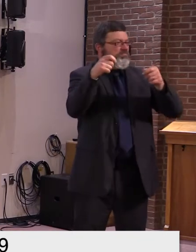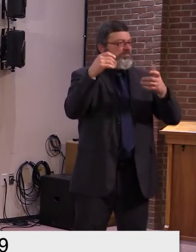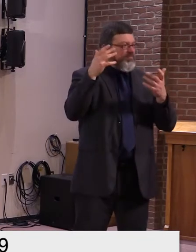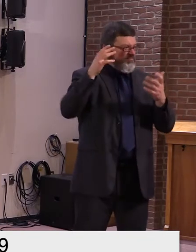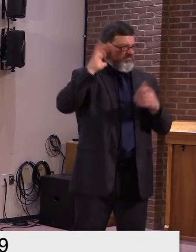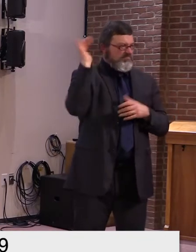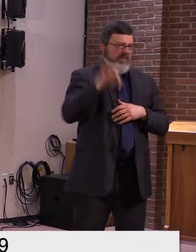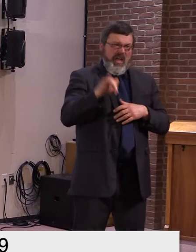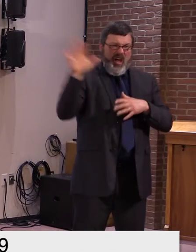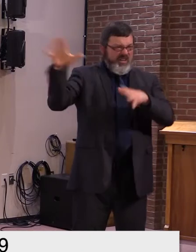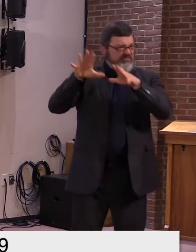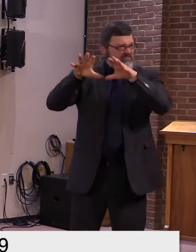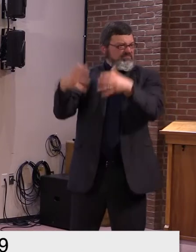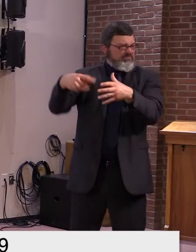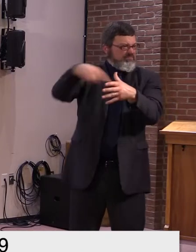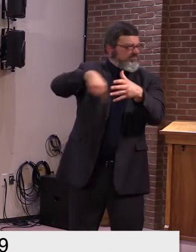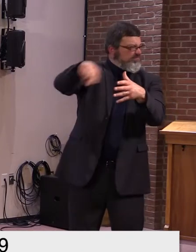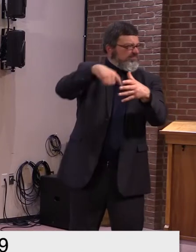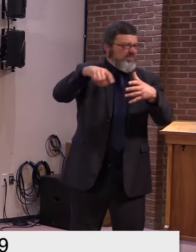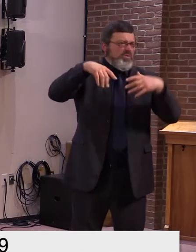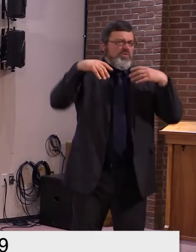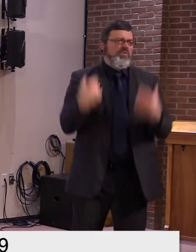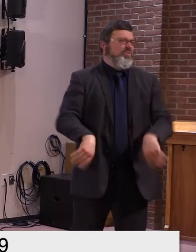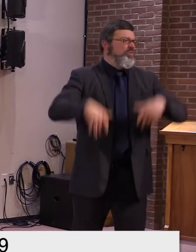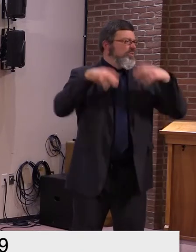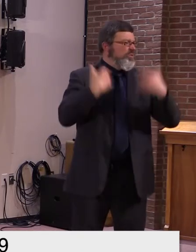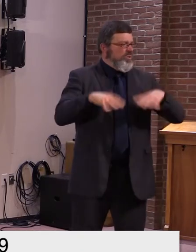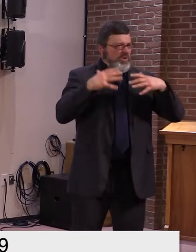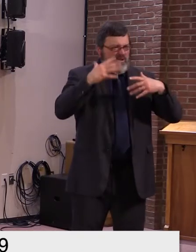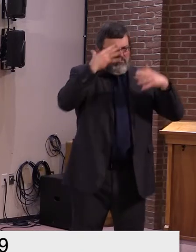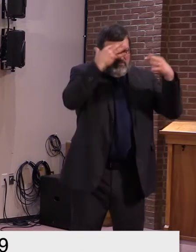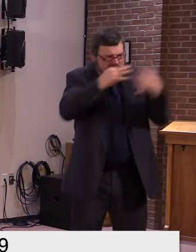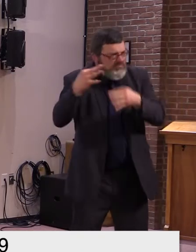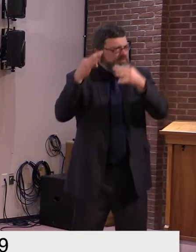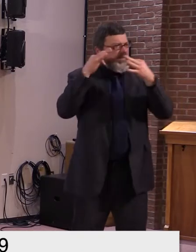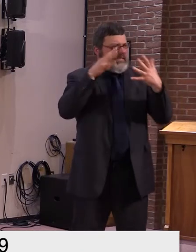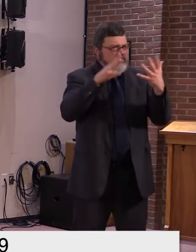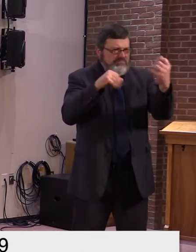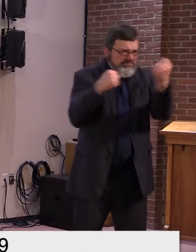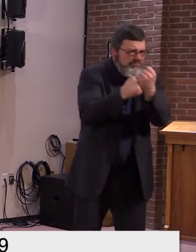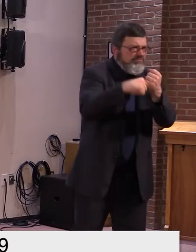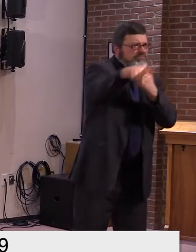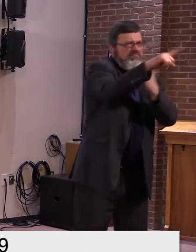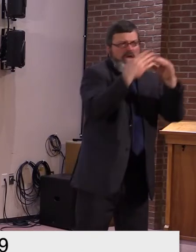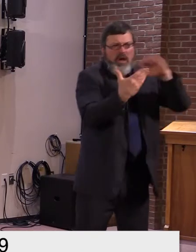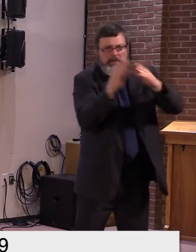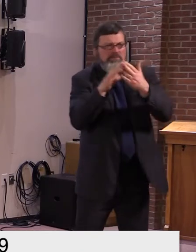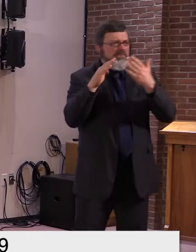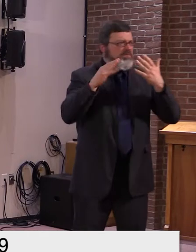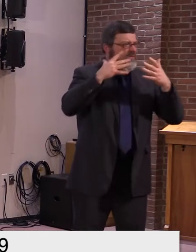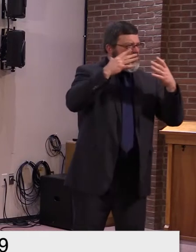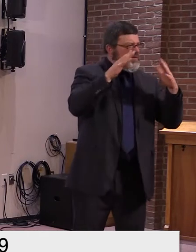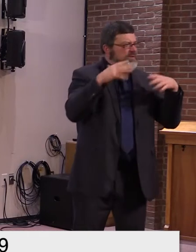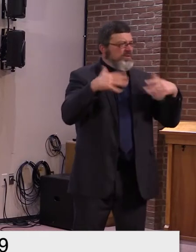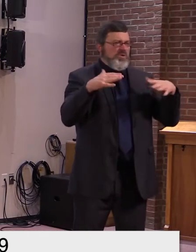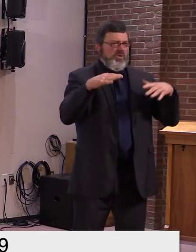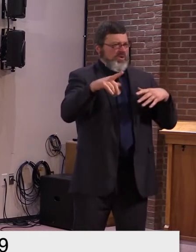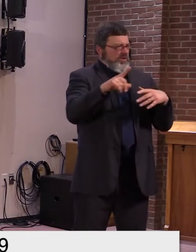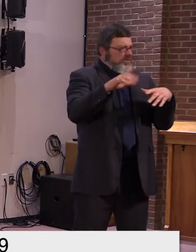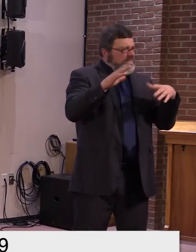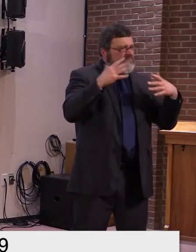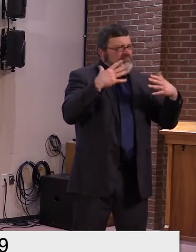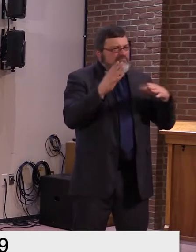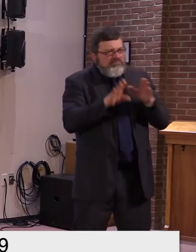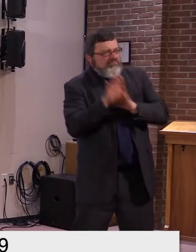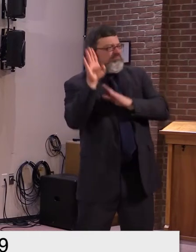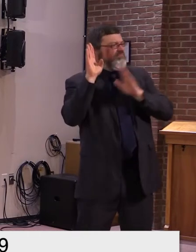a real sense of community and solidarity among Vermont citizens who understand that